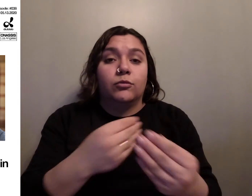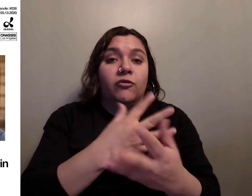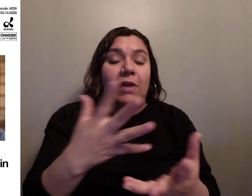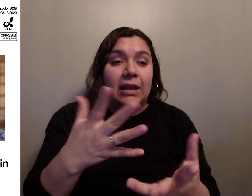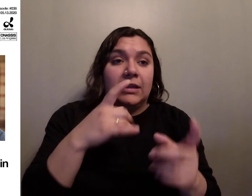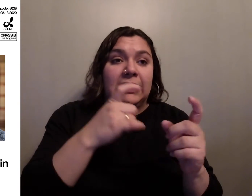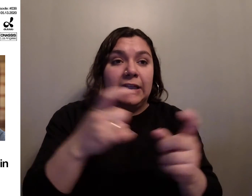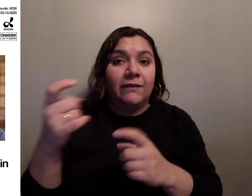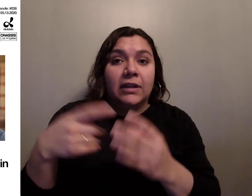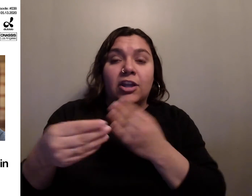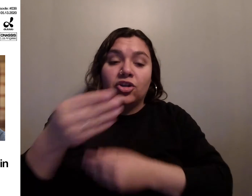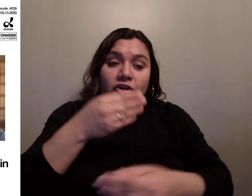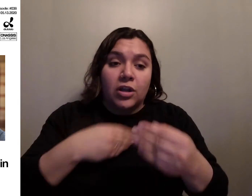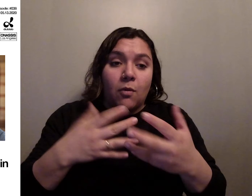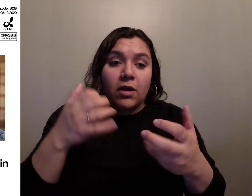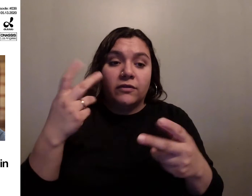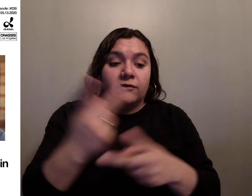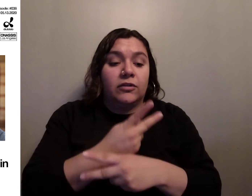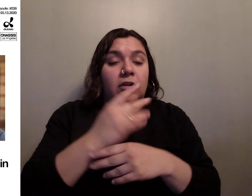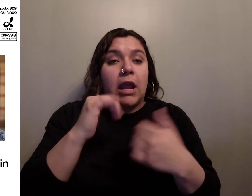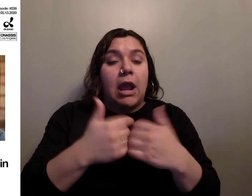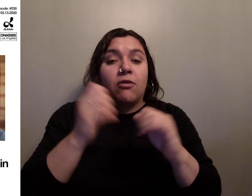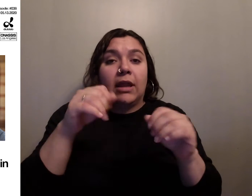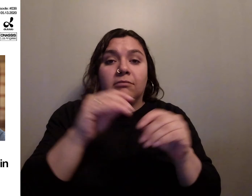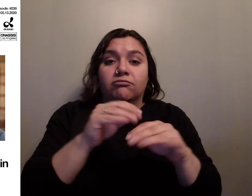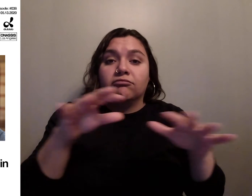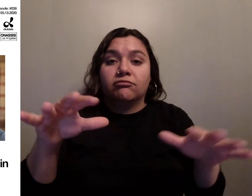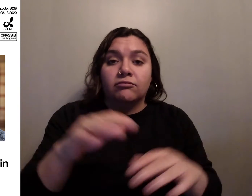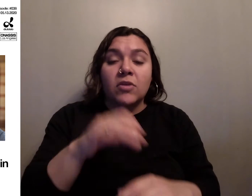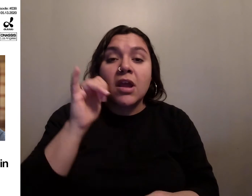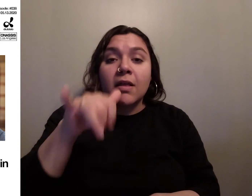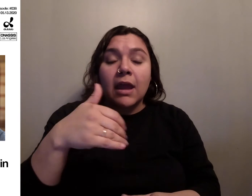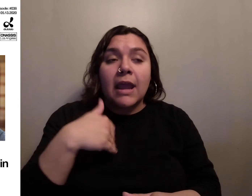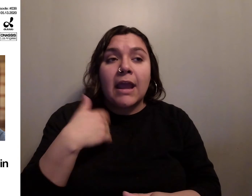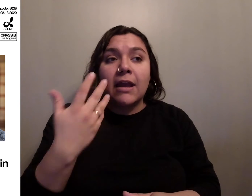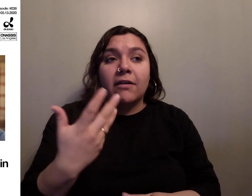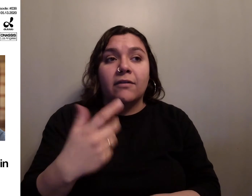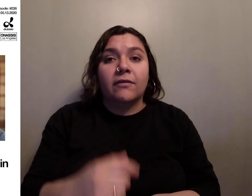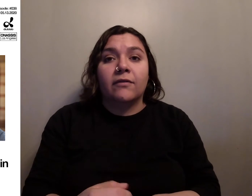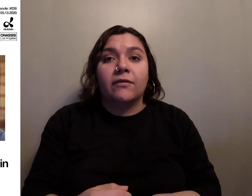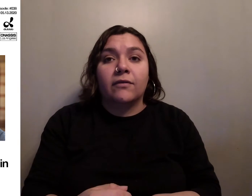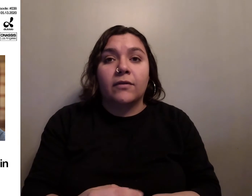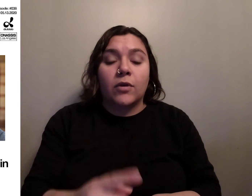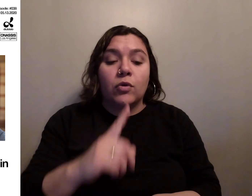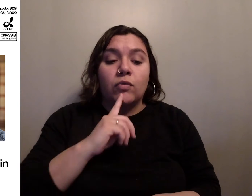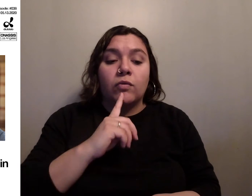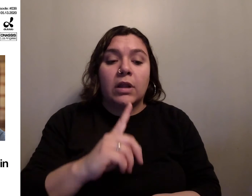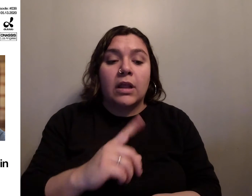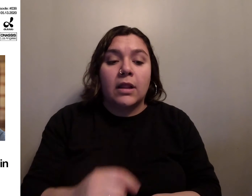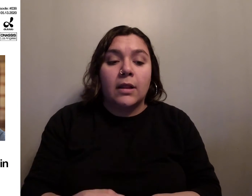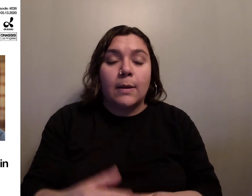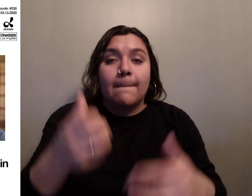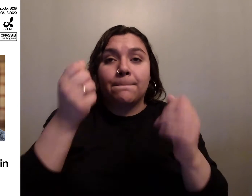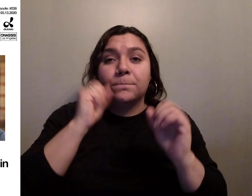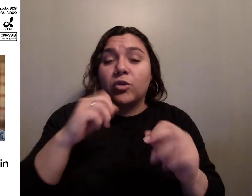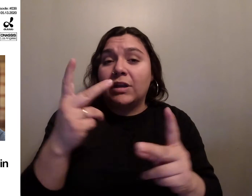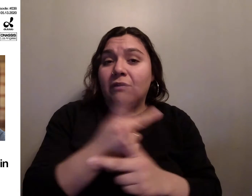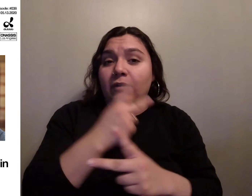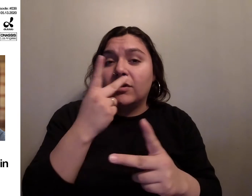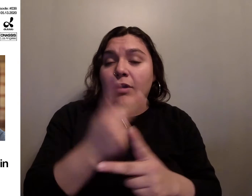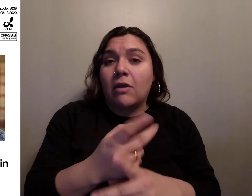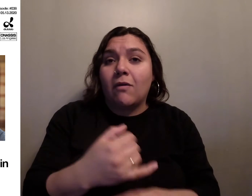they still want to give it, exchange it, and try to find a way to put it out there. So there's this real